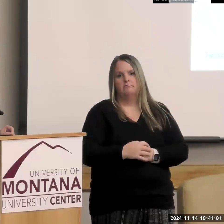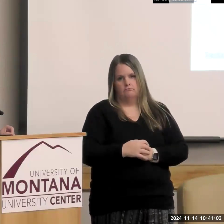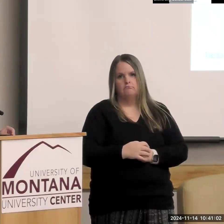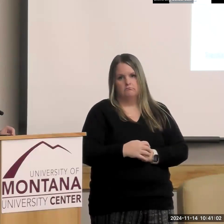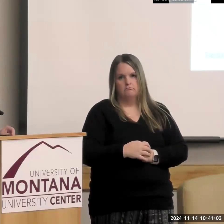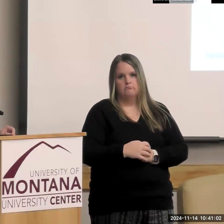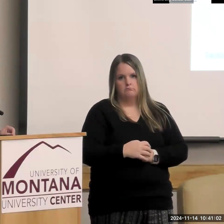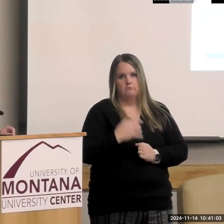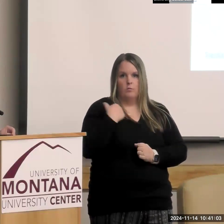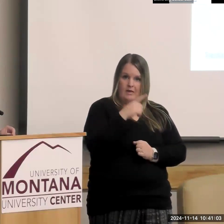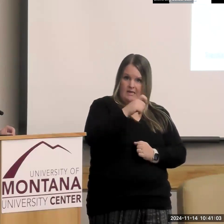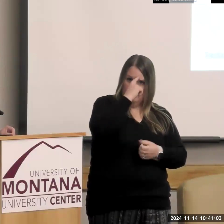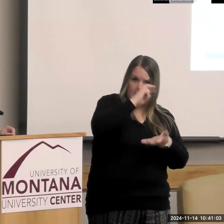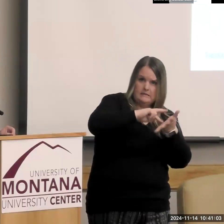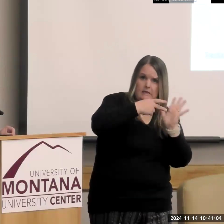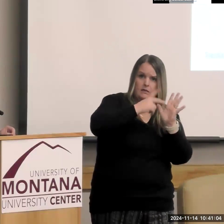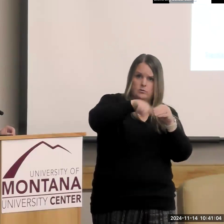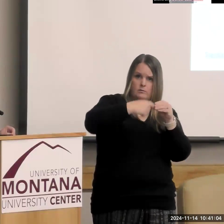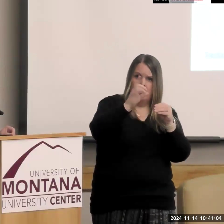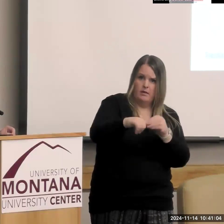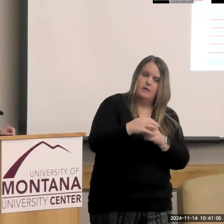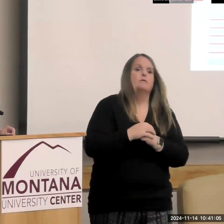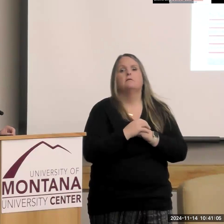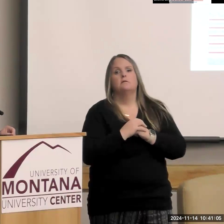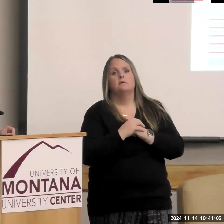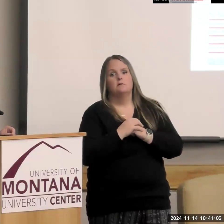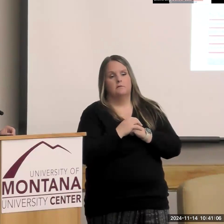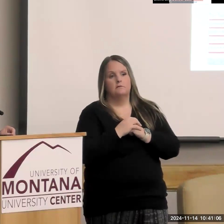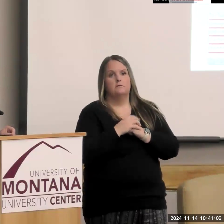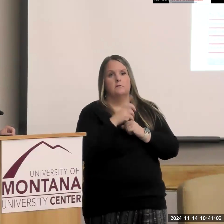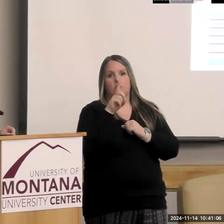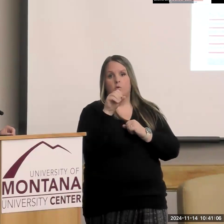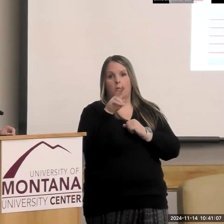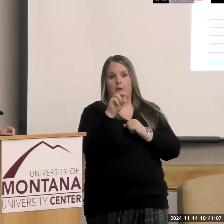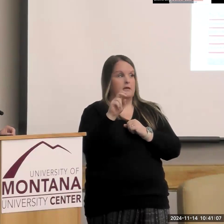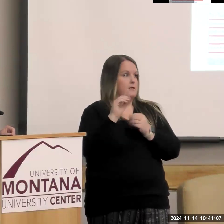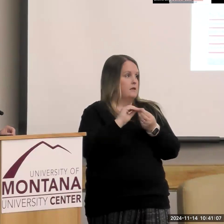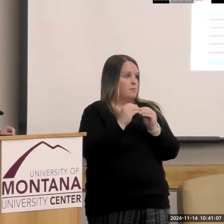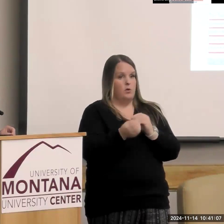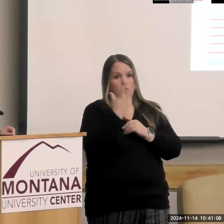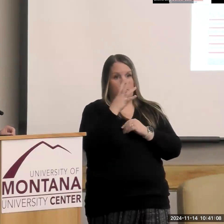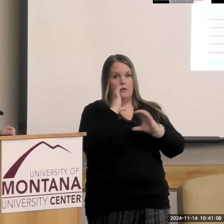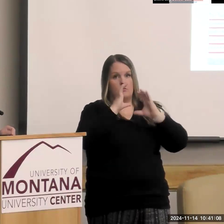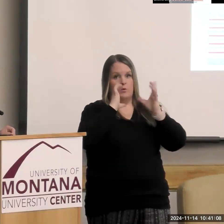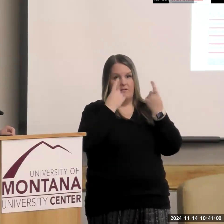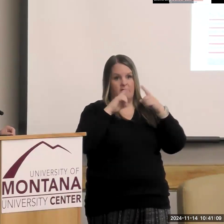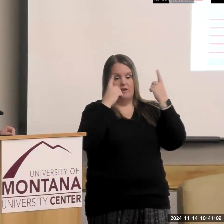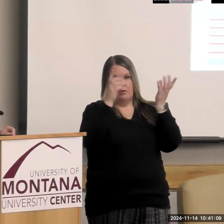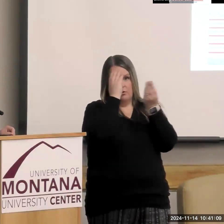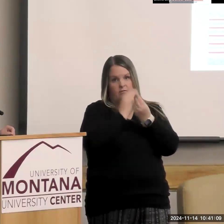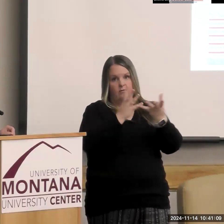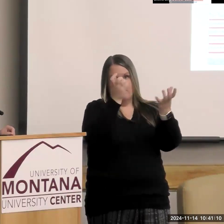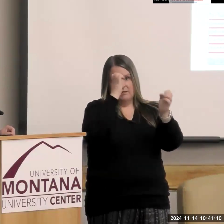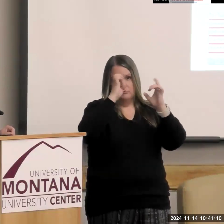so we need to be intentional about doing this. Domain 3 is about communicating effectively to inform and educate people about